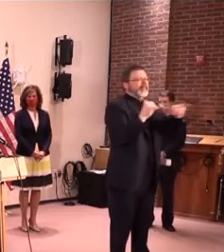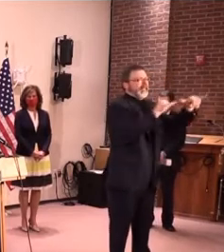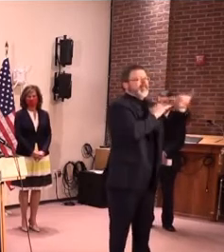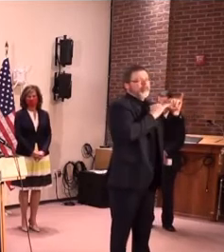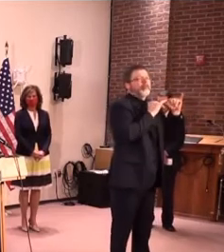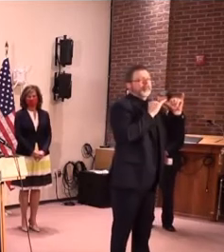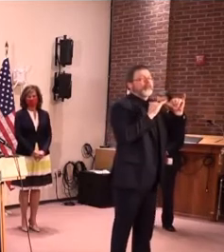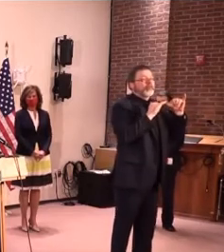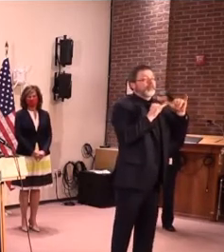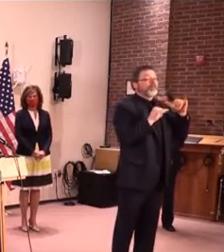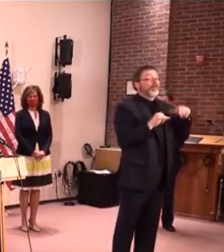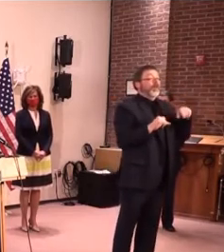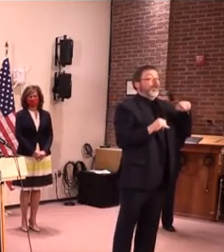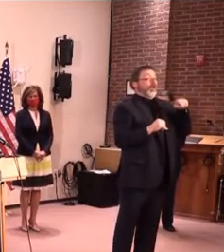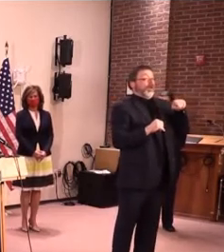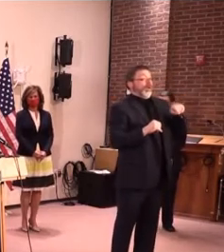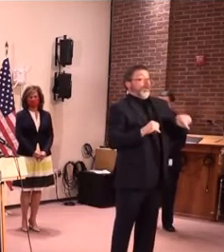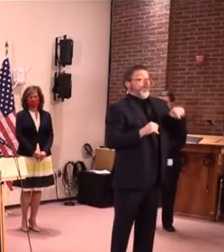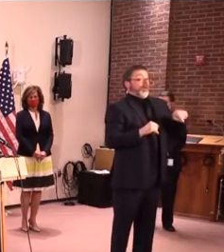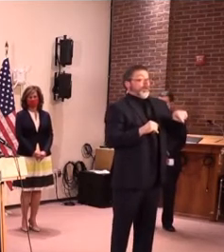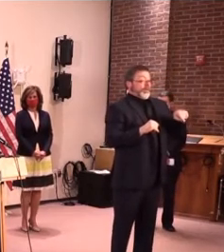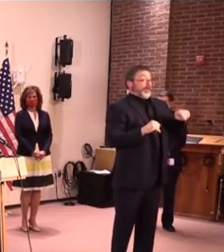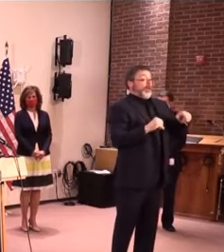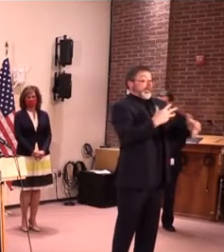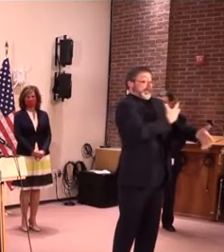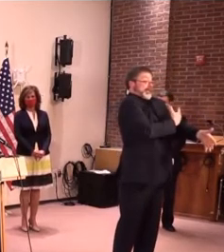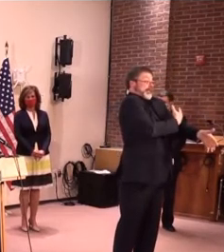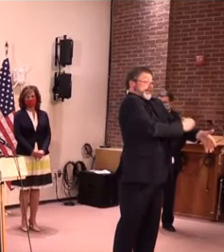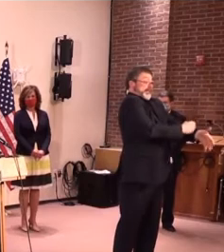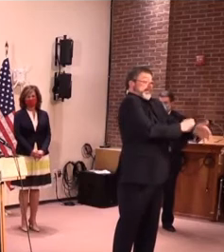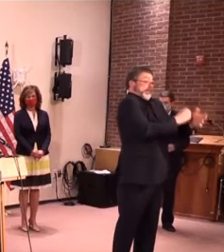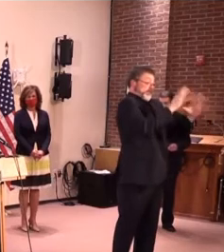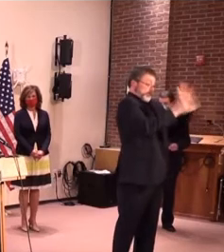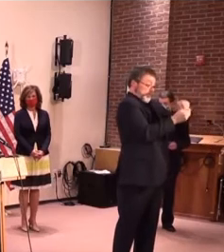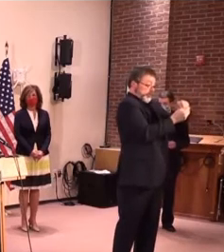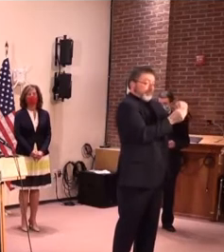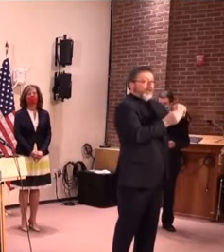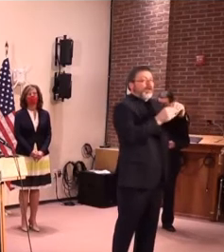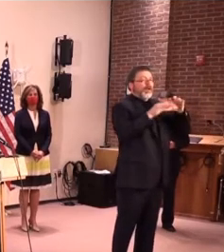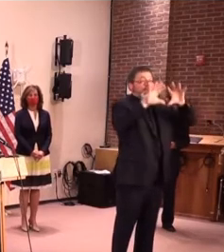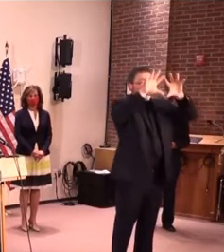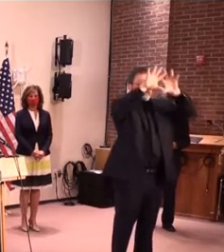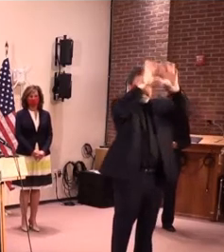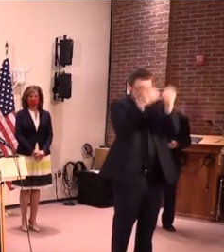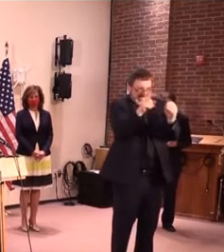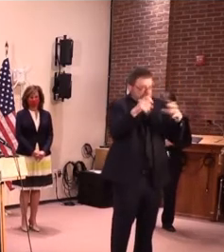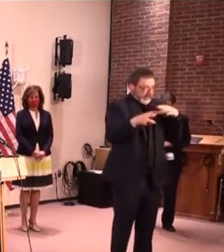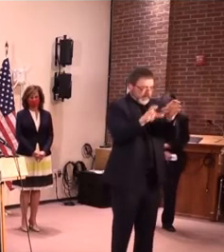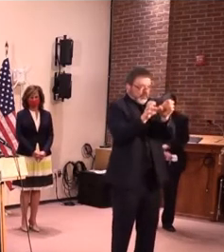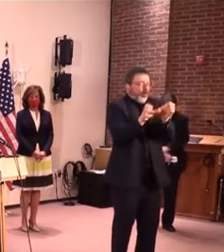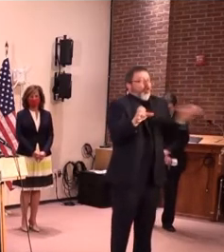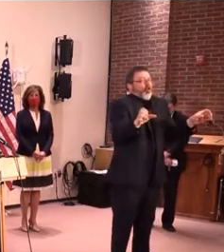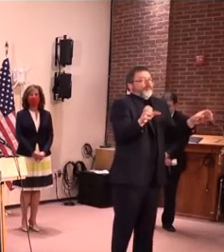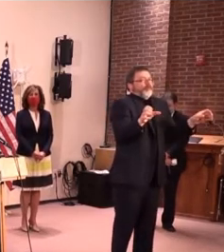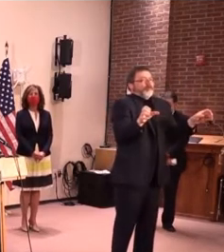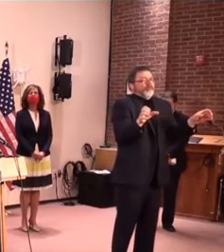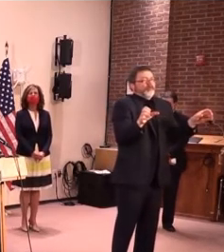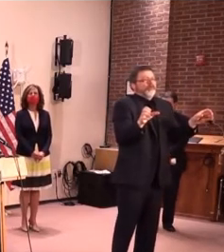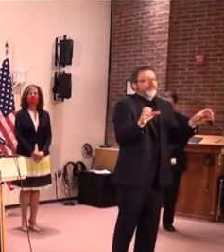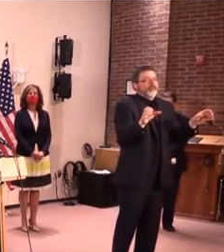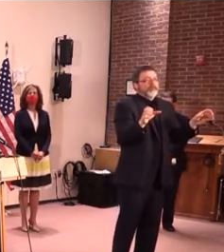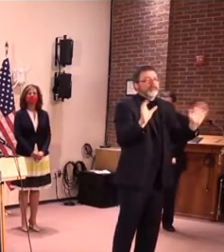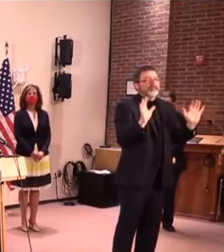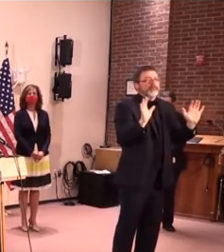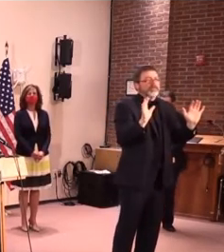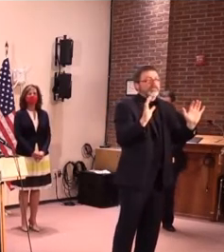of total number of cases in the state. Practically speaking, when you look at our data, it hardly changes